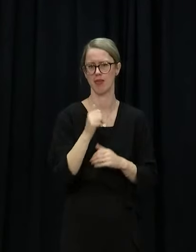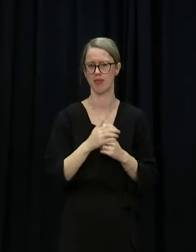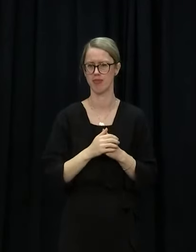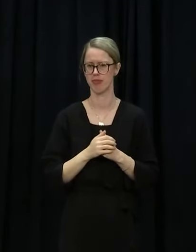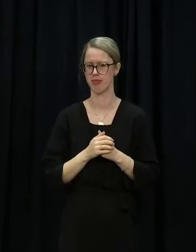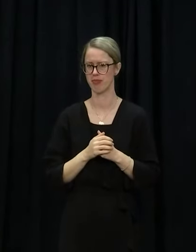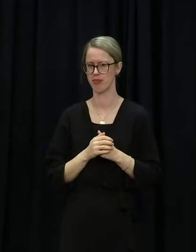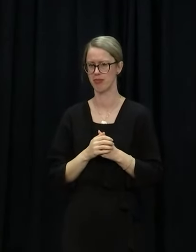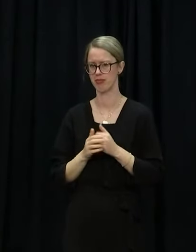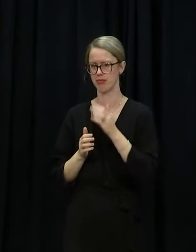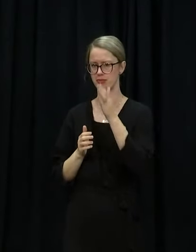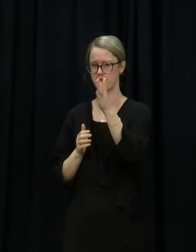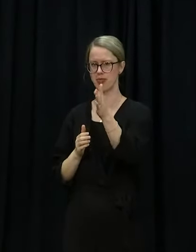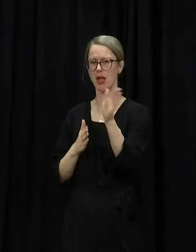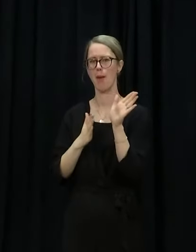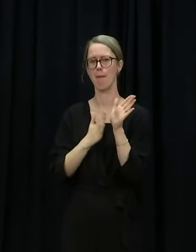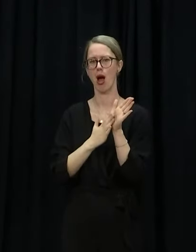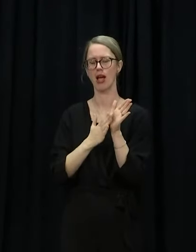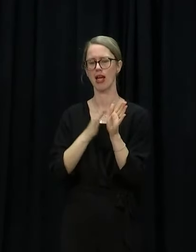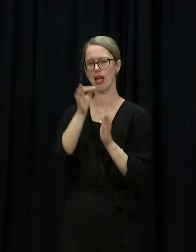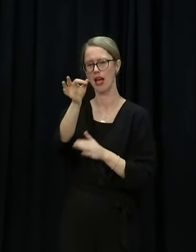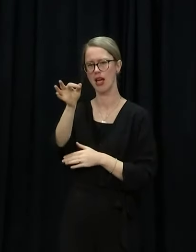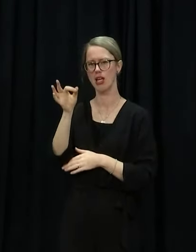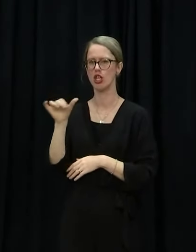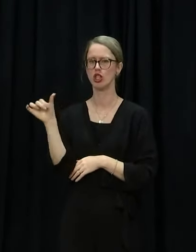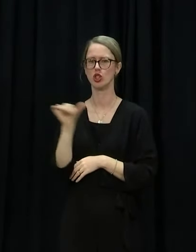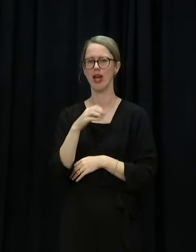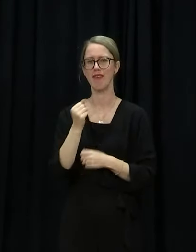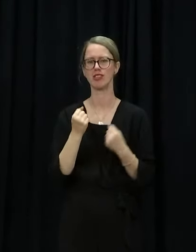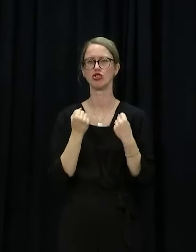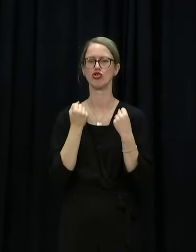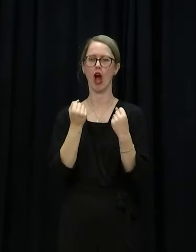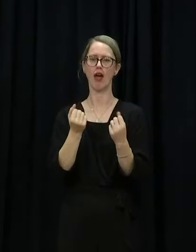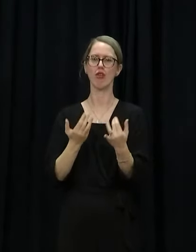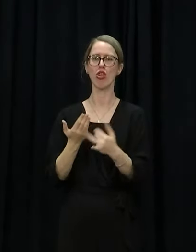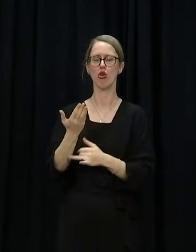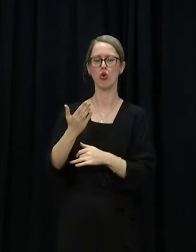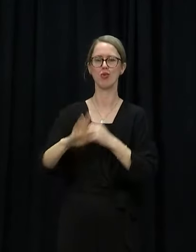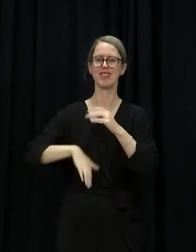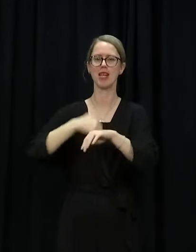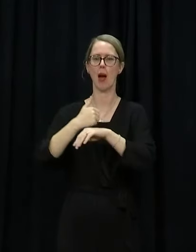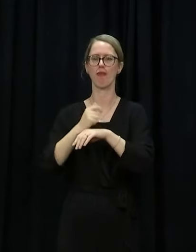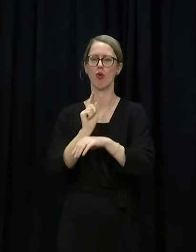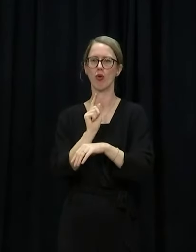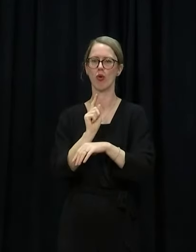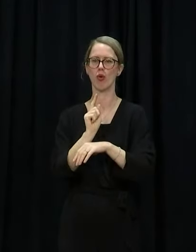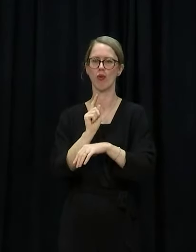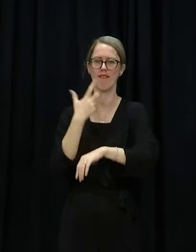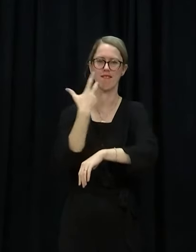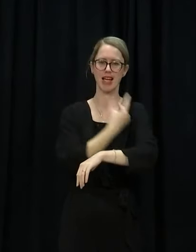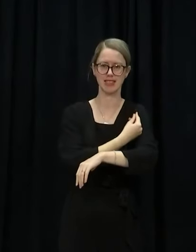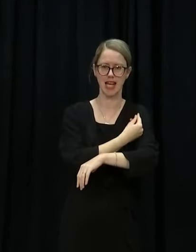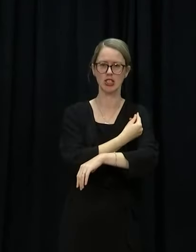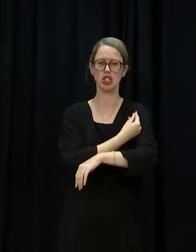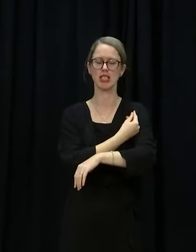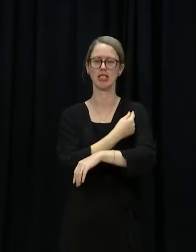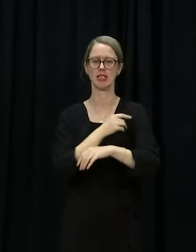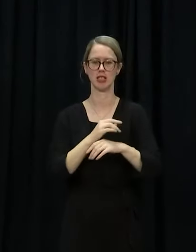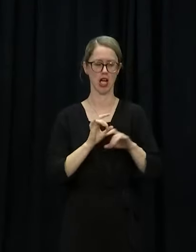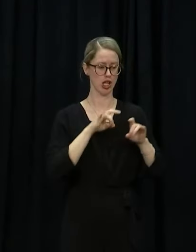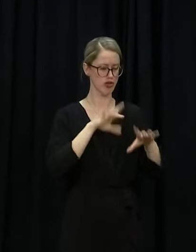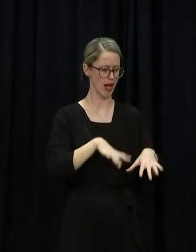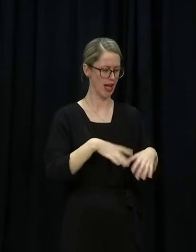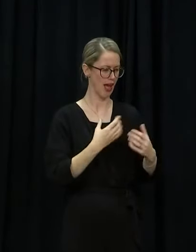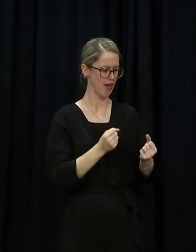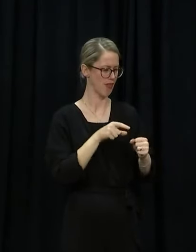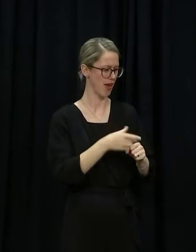don't we have drive-through vaccination centres set up by now? Australia's had them in operation since April, and you've